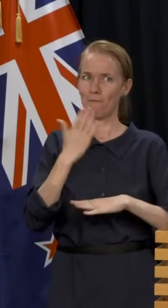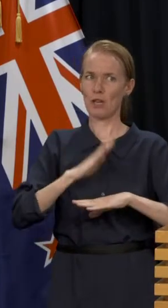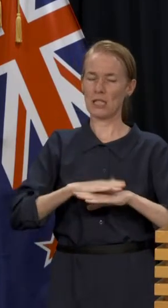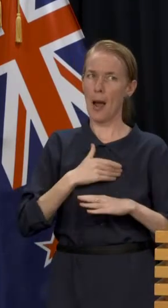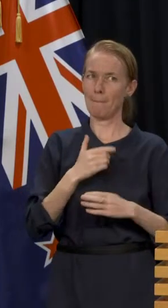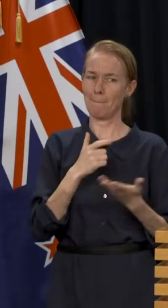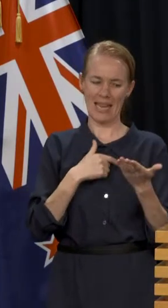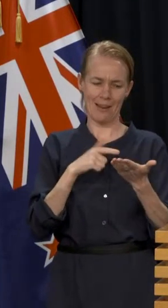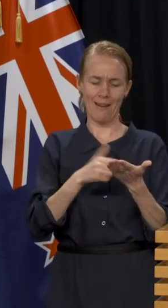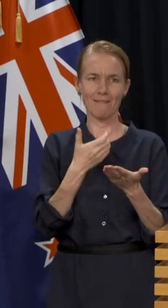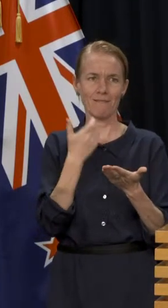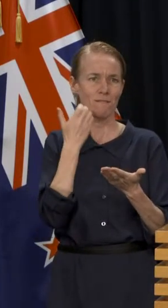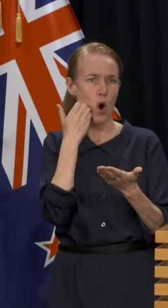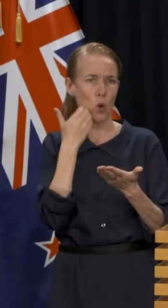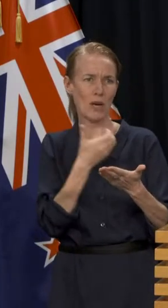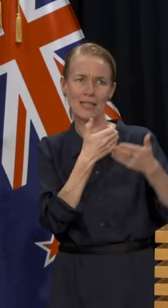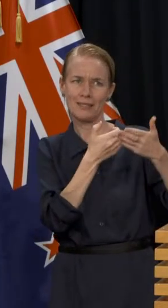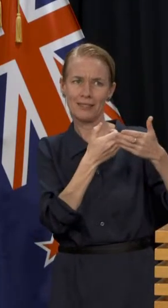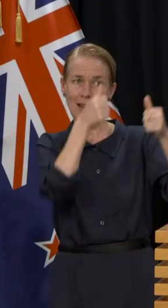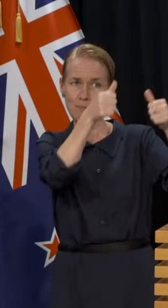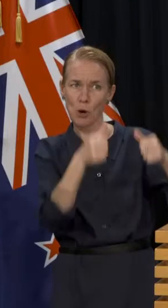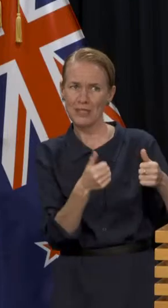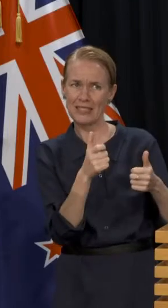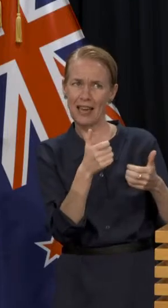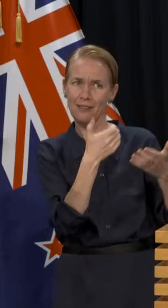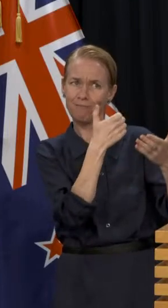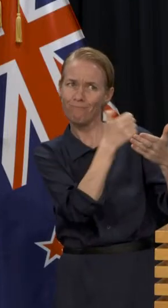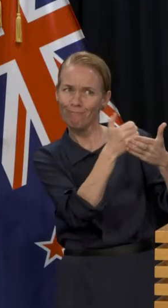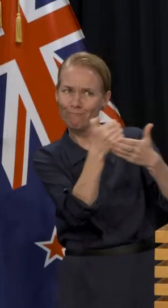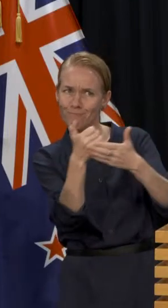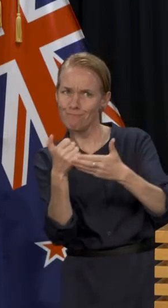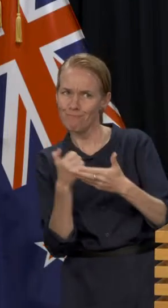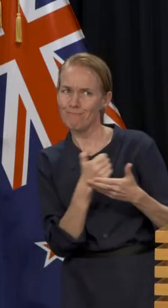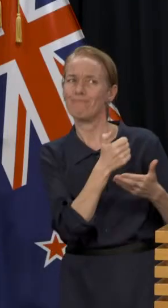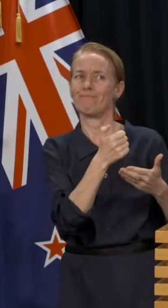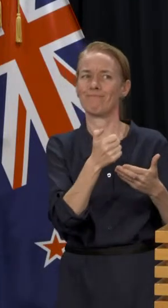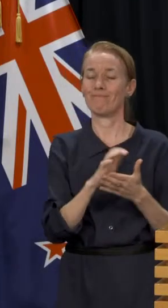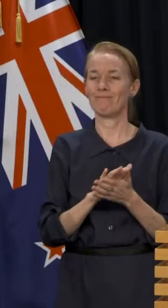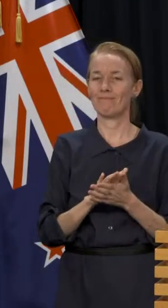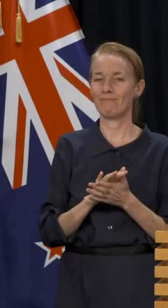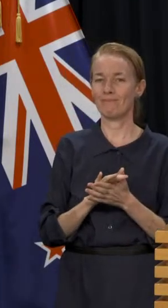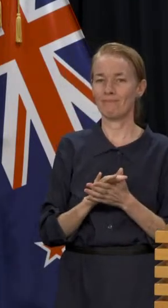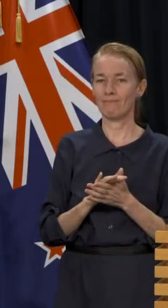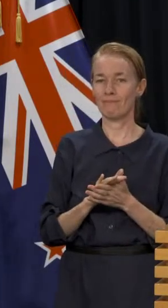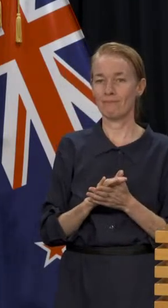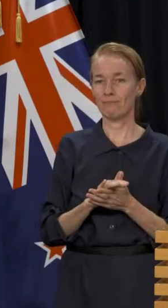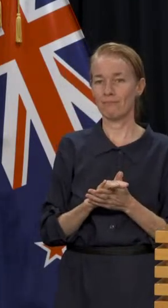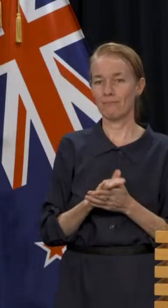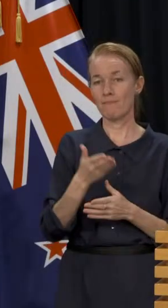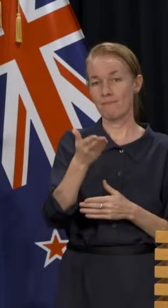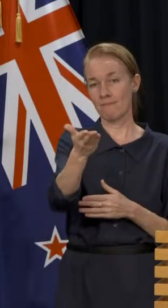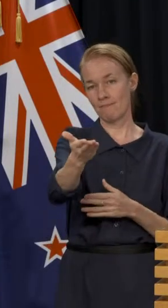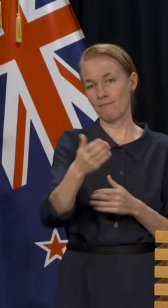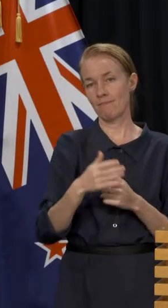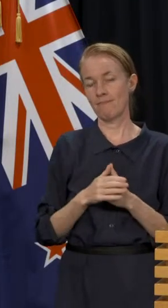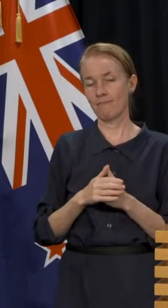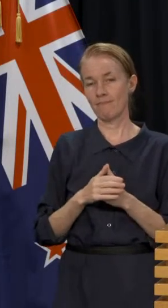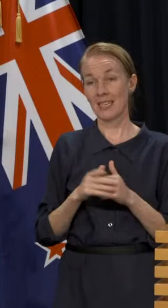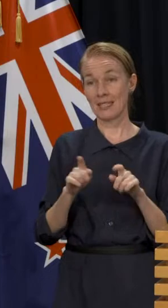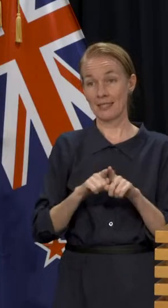habit, and we just got to get people back into that habit. Can I ask you about dental care? How important do you think it is